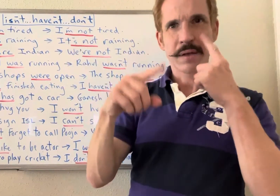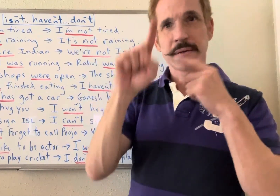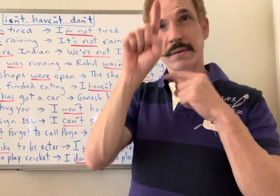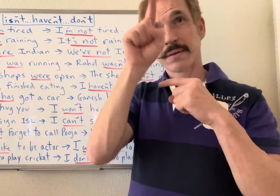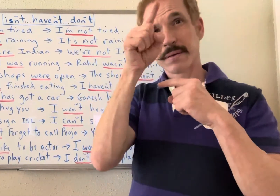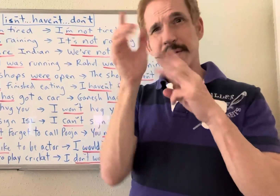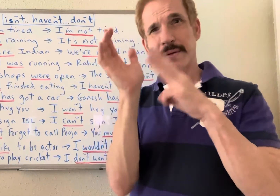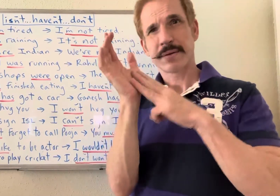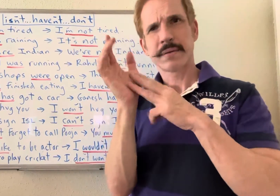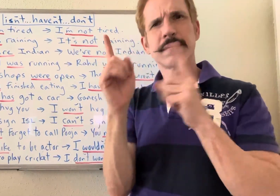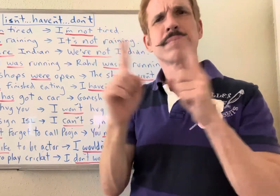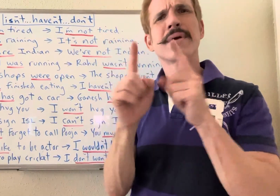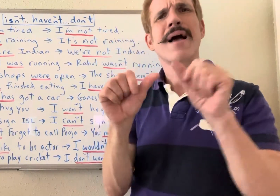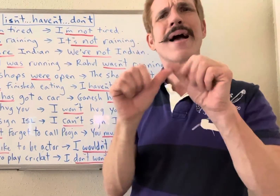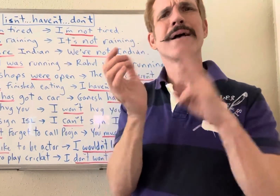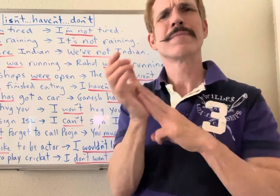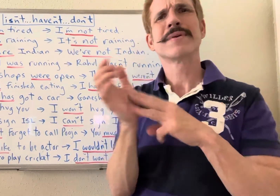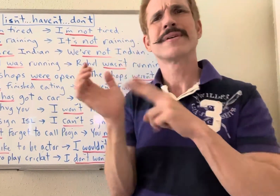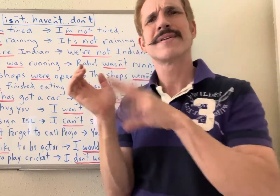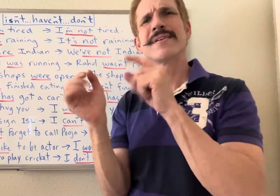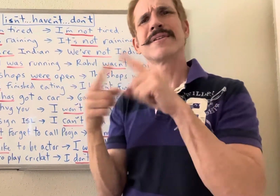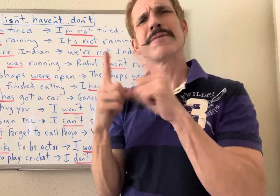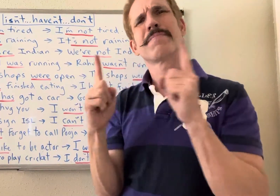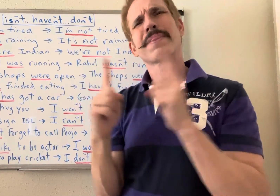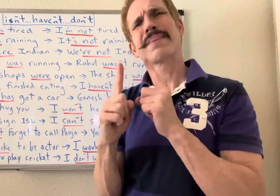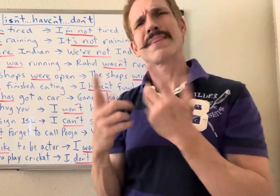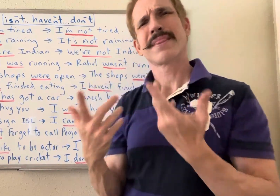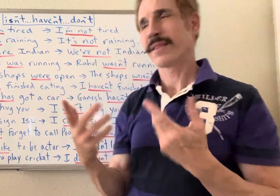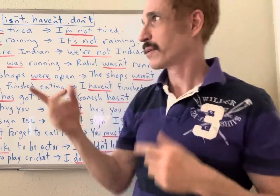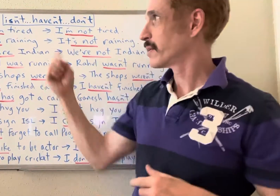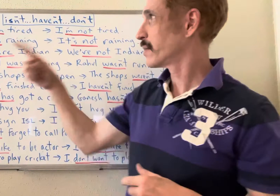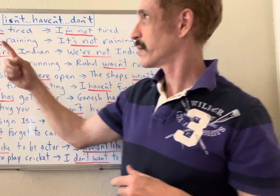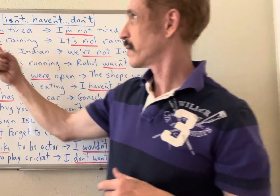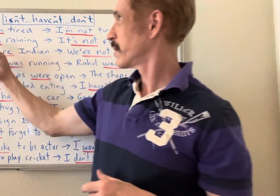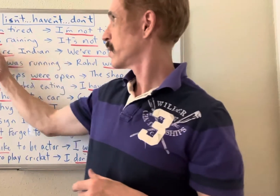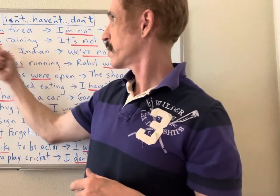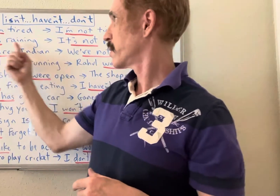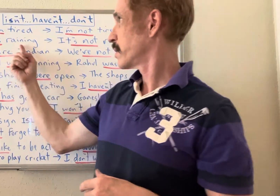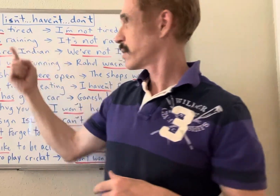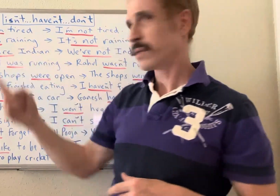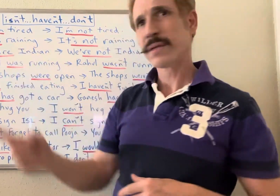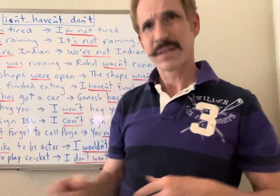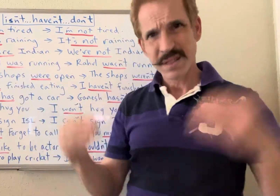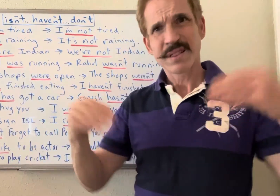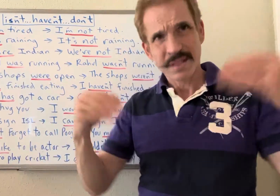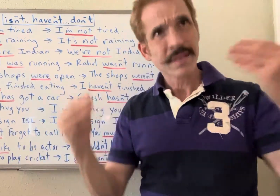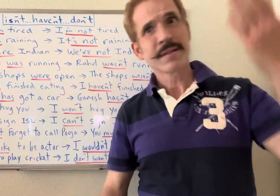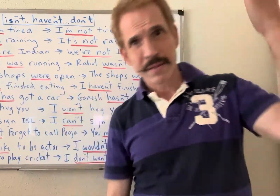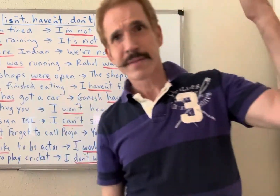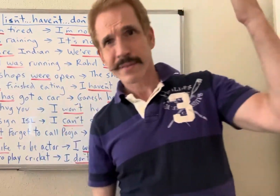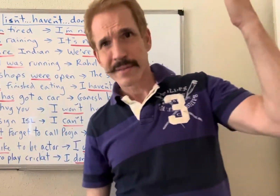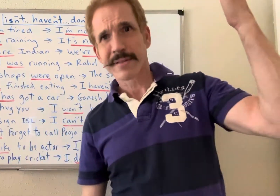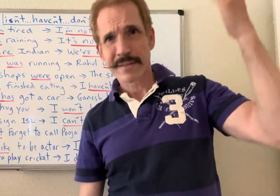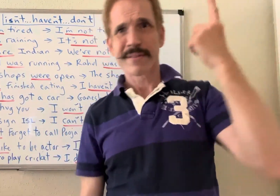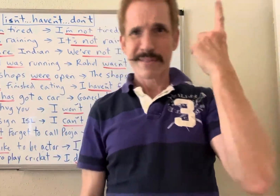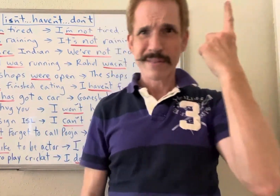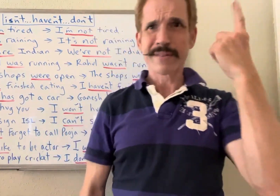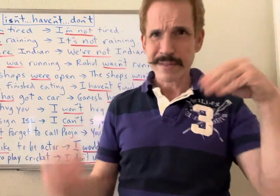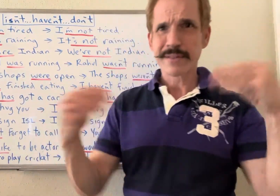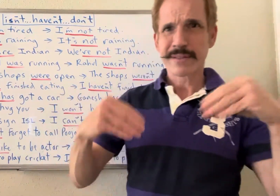amounts? Okay? Are the same amounts in one, three, and five? Now, in this case, they are. But there may be reasons why